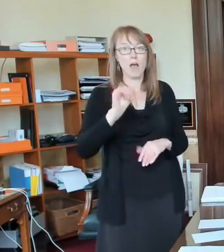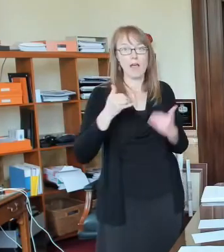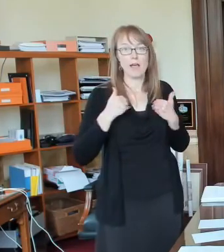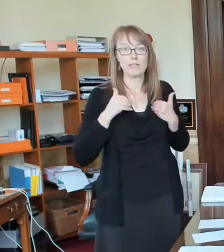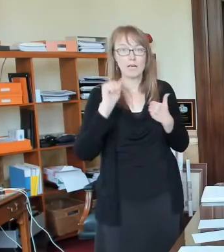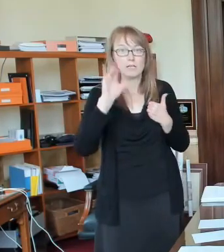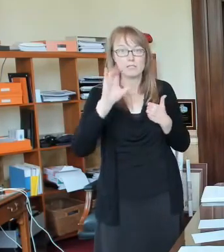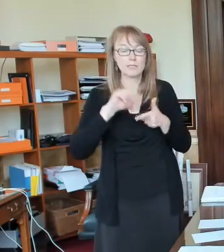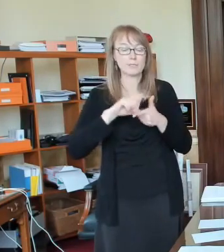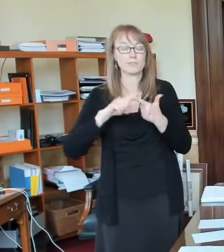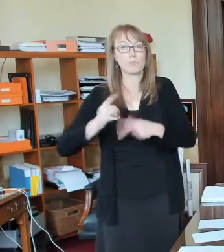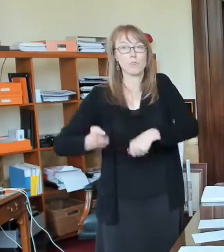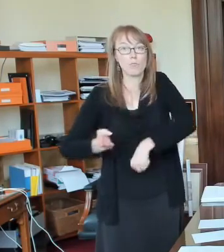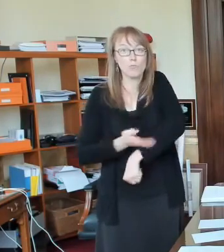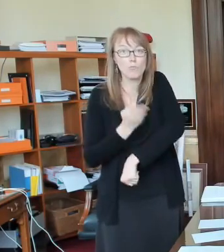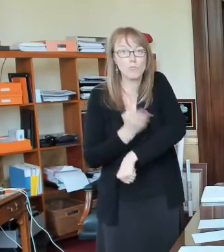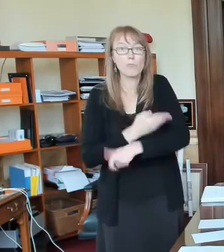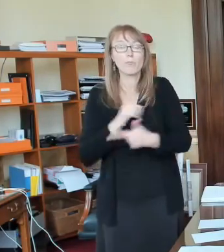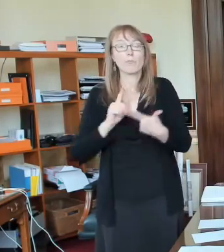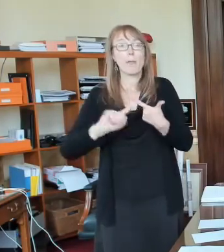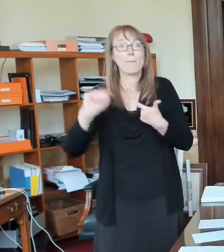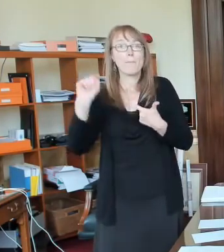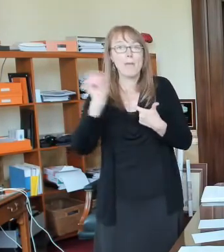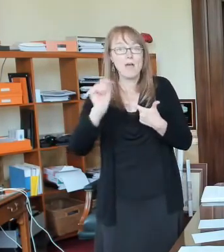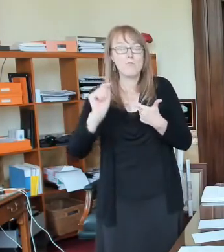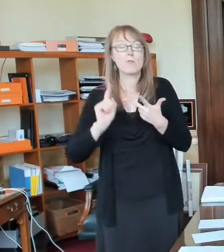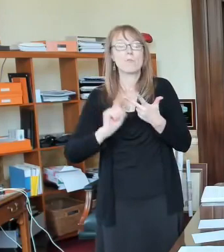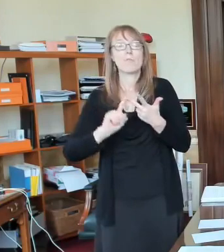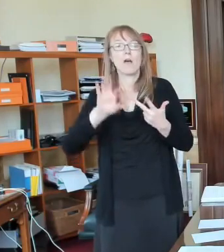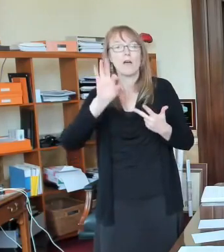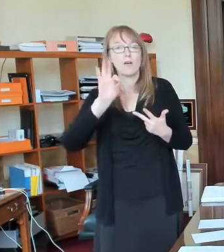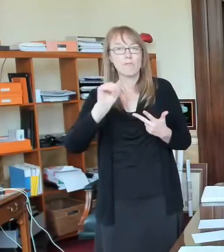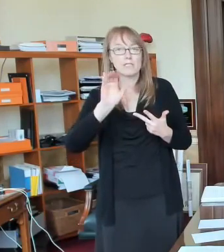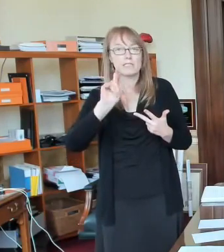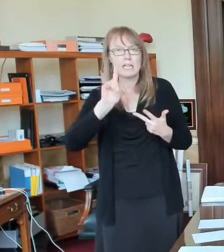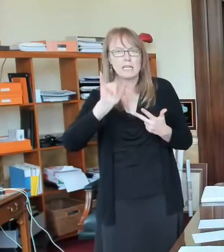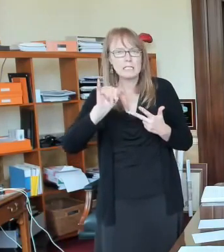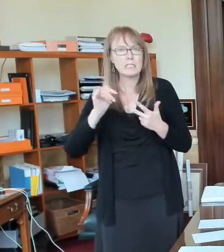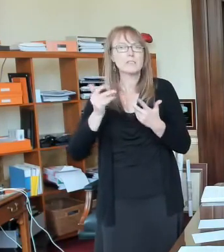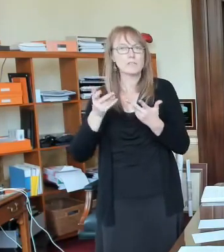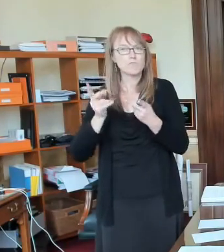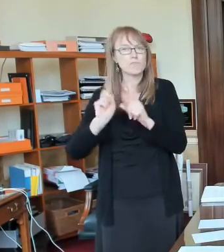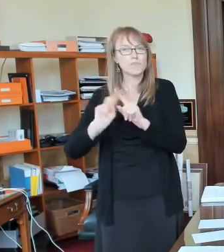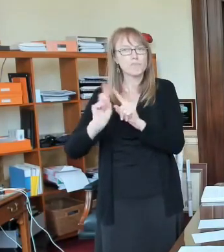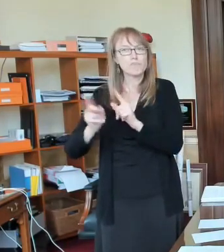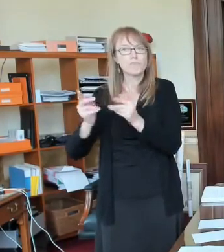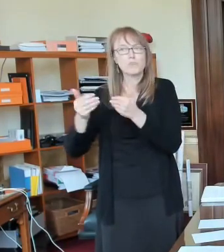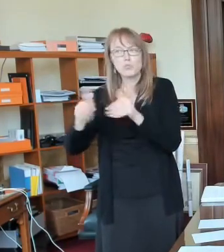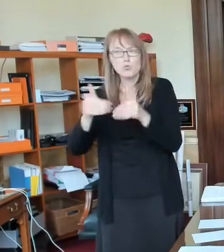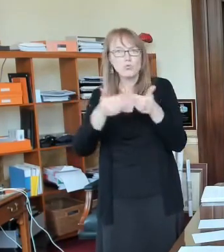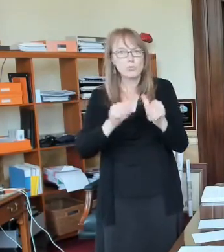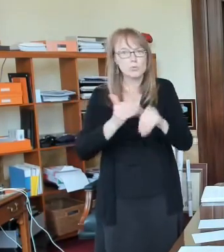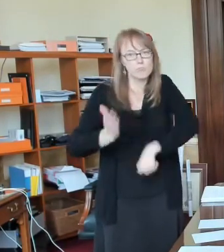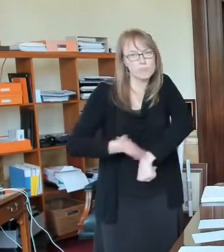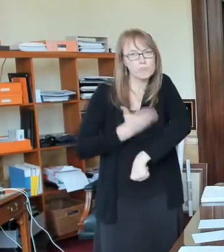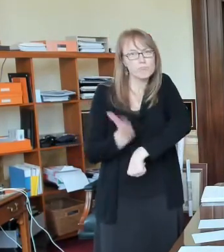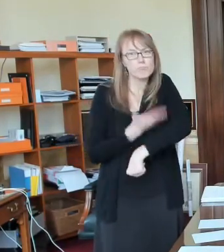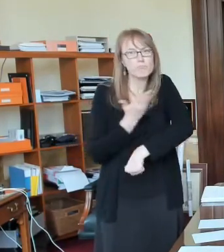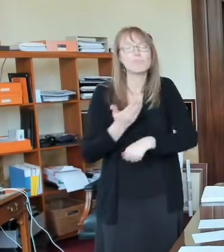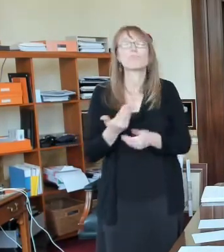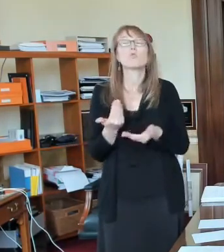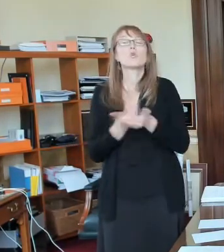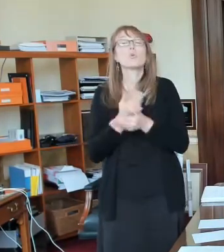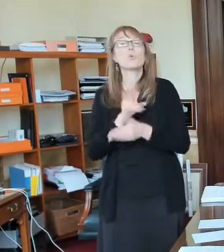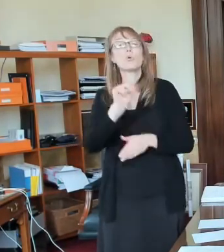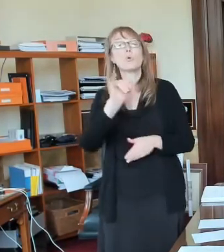on bathrooms and facilities, making them better. We're in the process, it may be done by now, of putting new